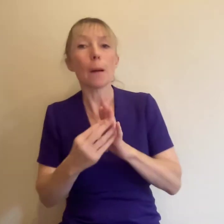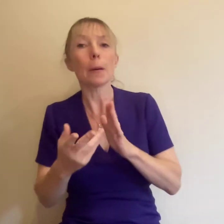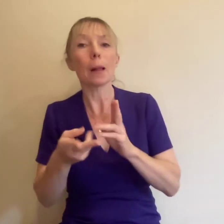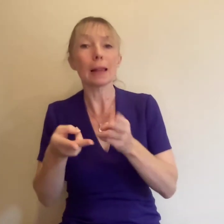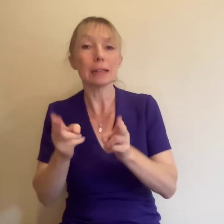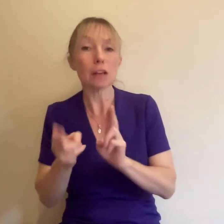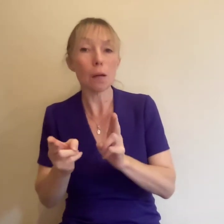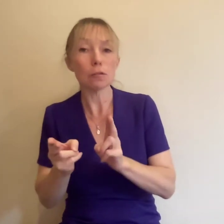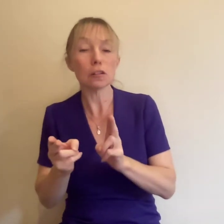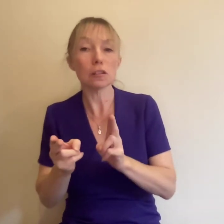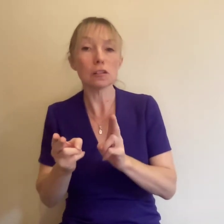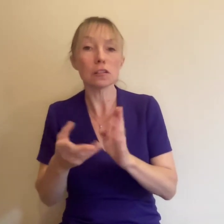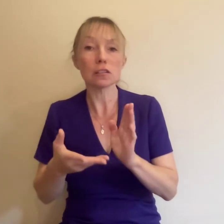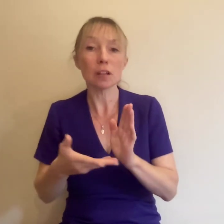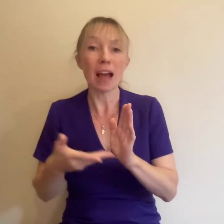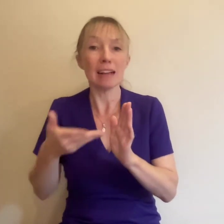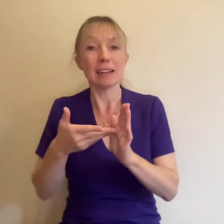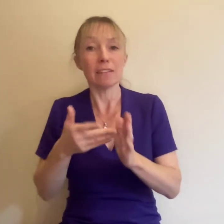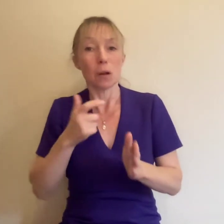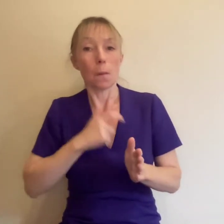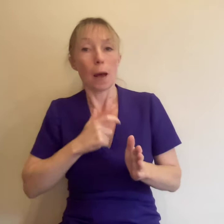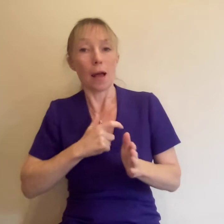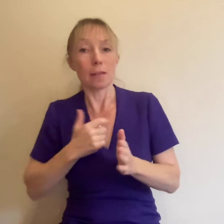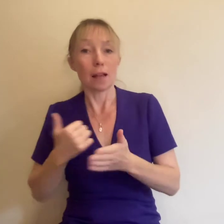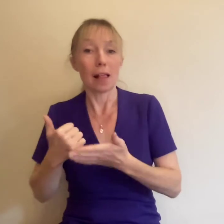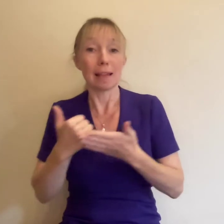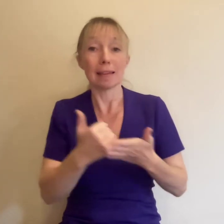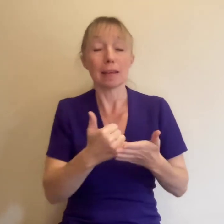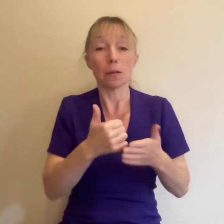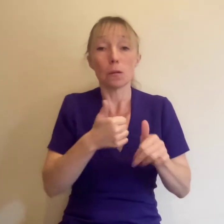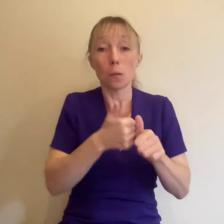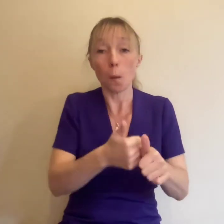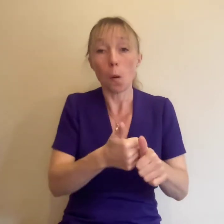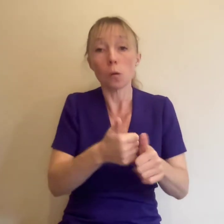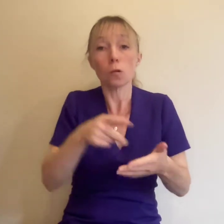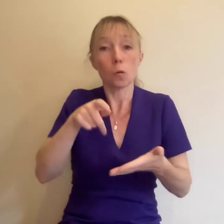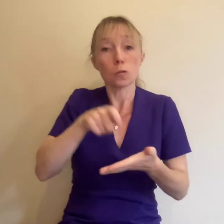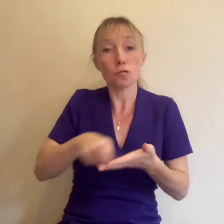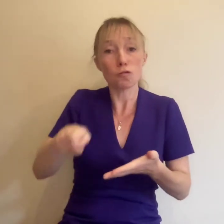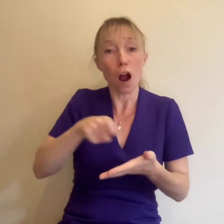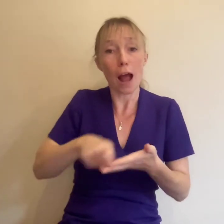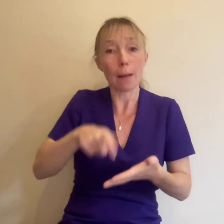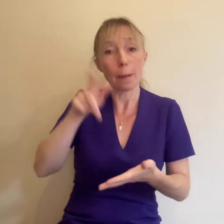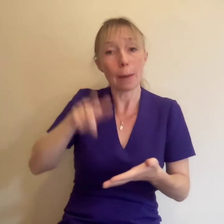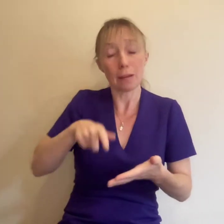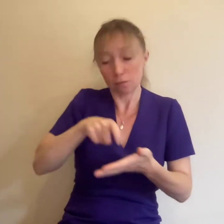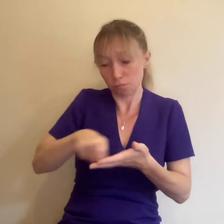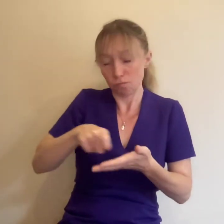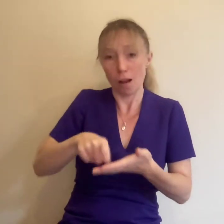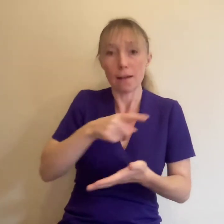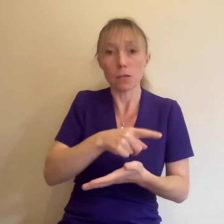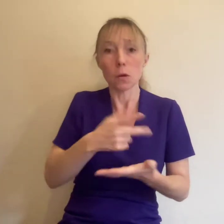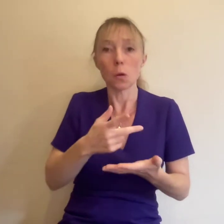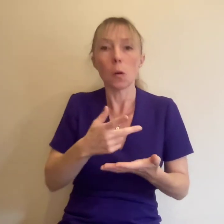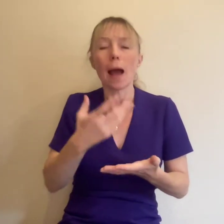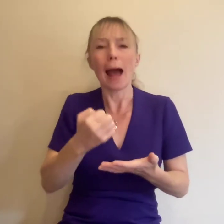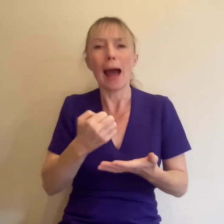additional personal assistance support, scribe. There is space on the entry form for you to tell us about any